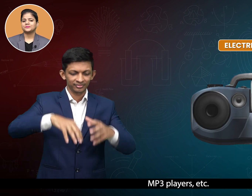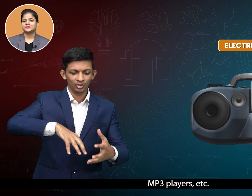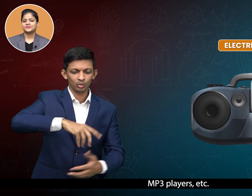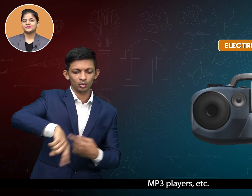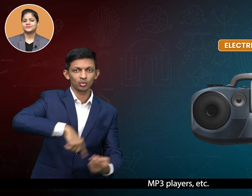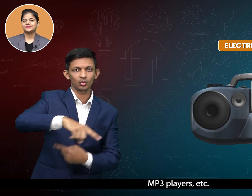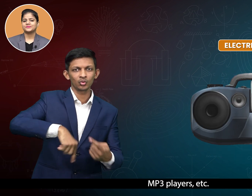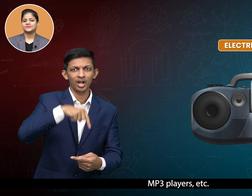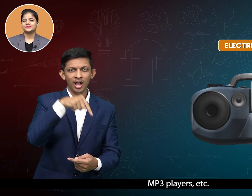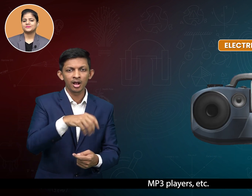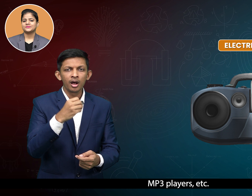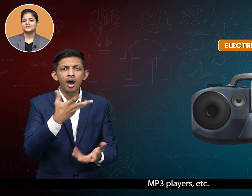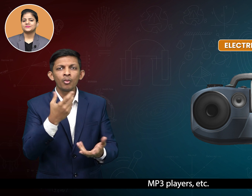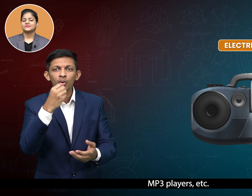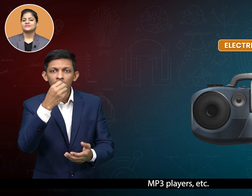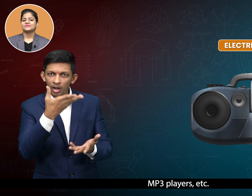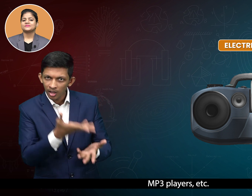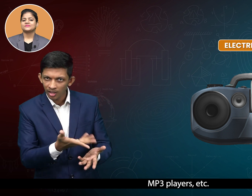etc.